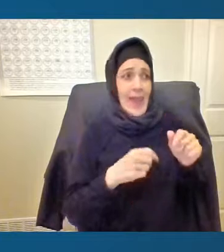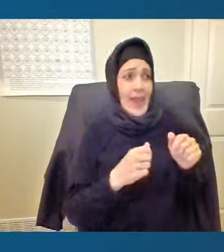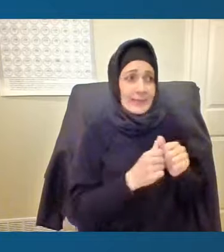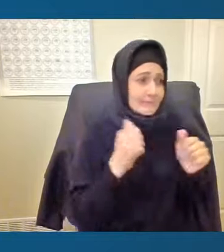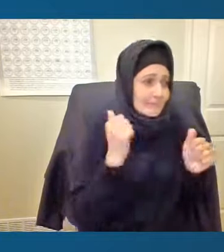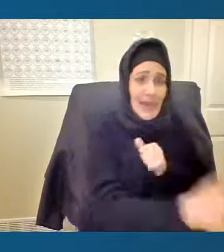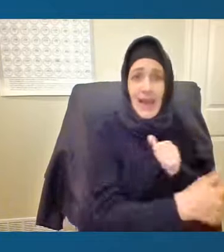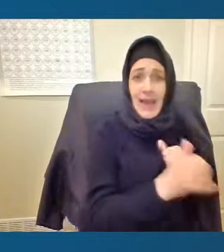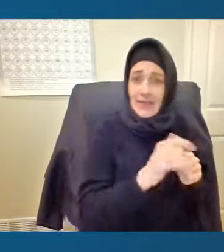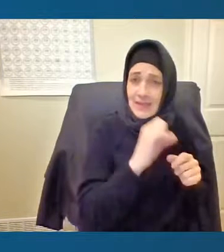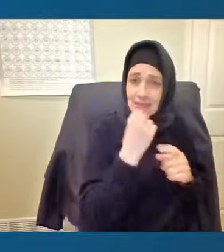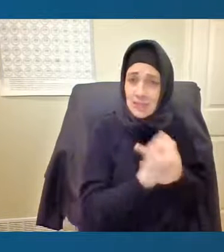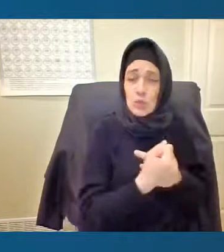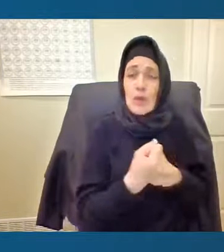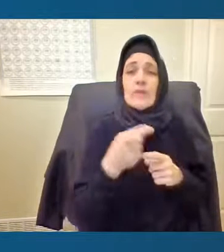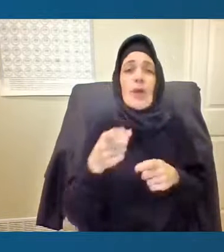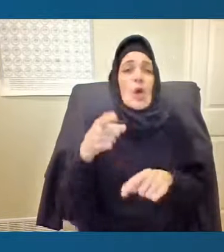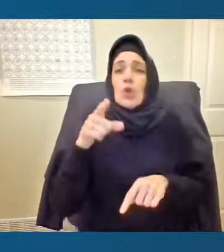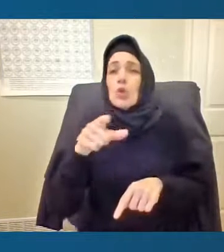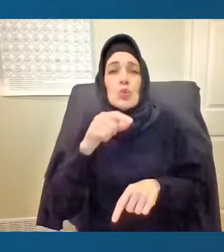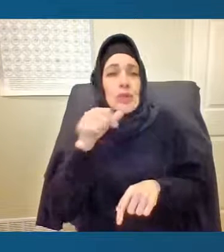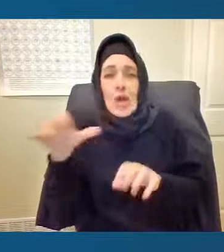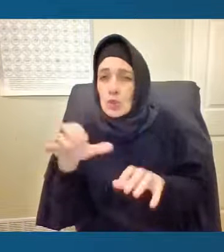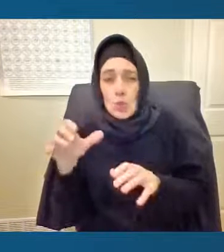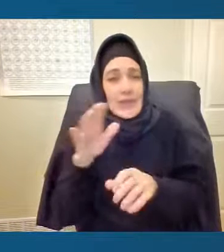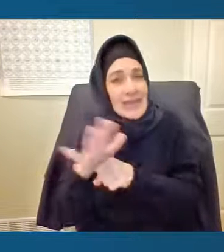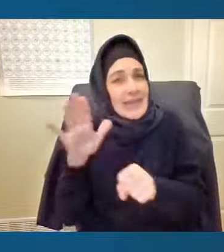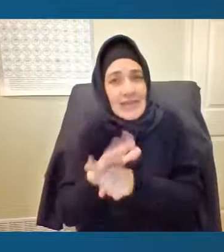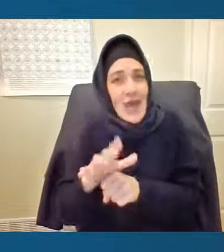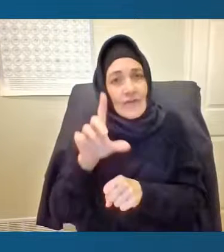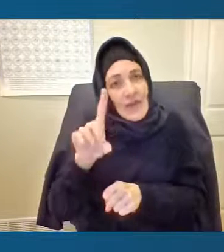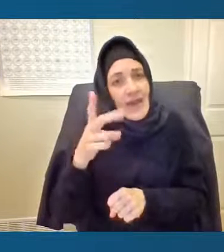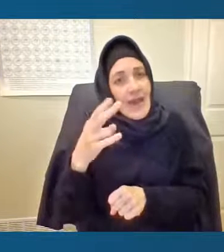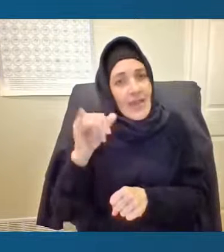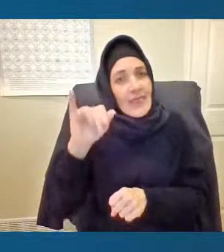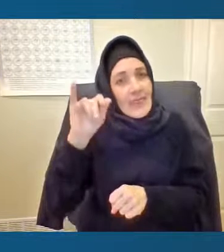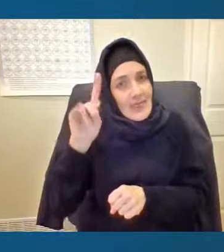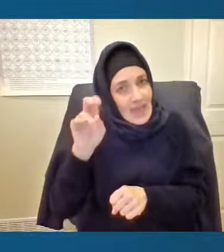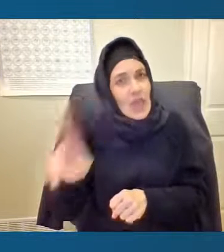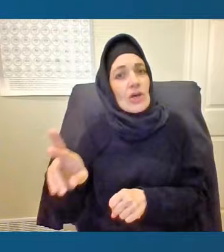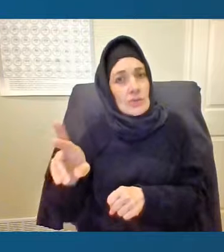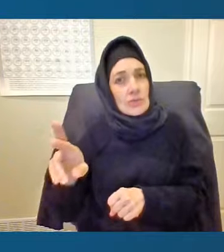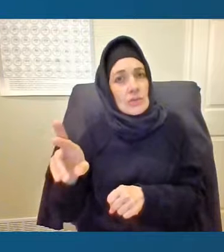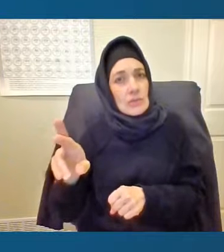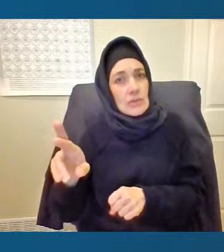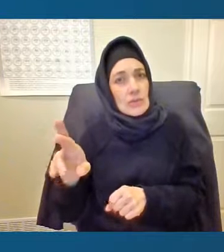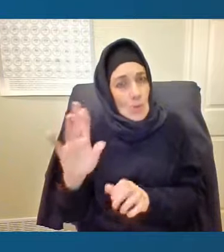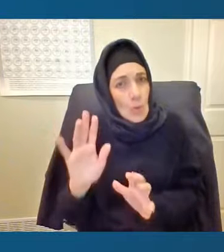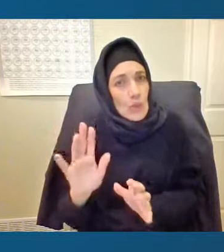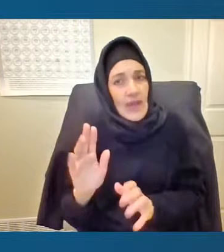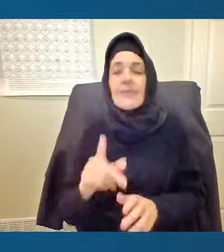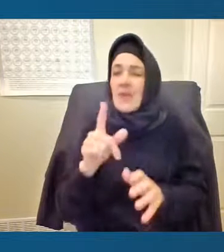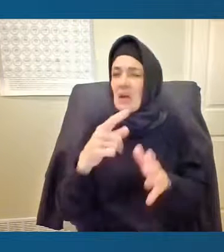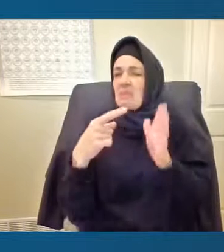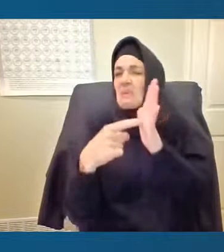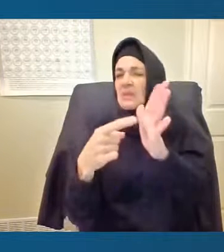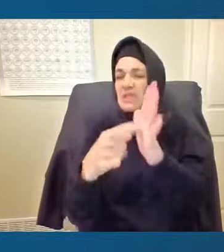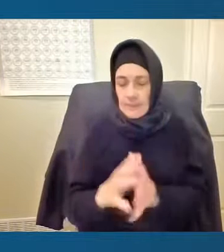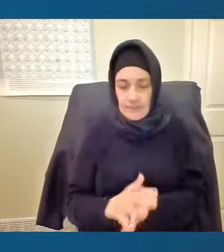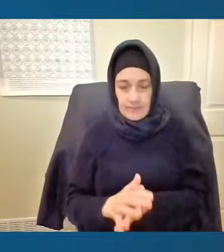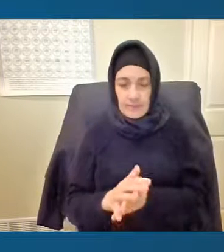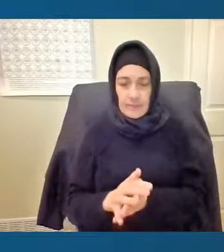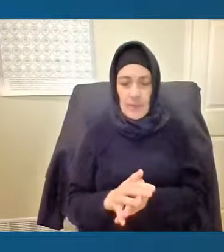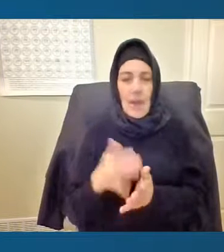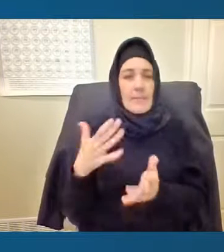light. You get what I'm saying? Let me give an example. Here's one dhikr. I'm sure you may have heard your grandma say this or